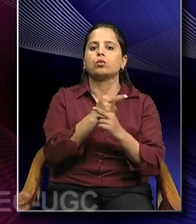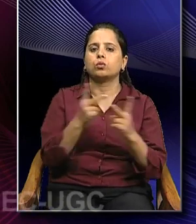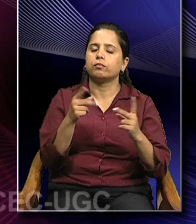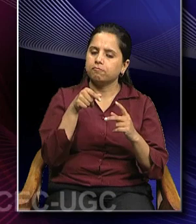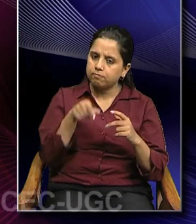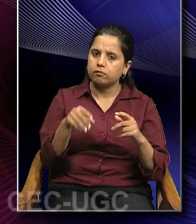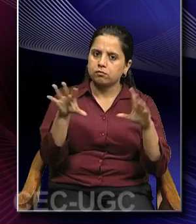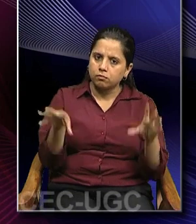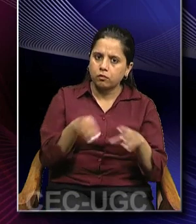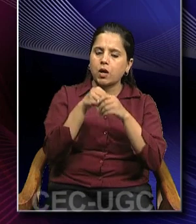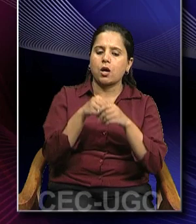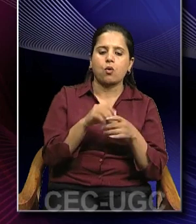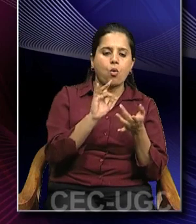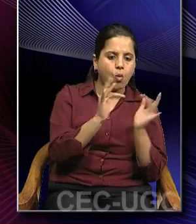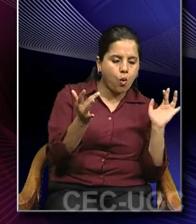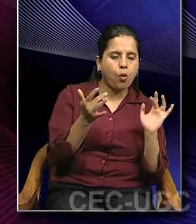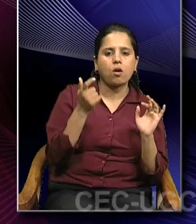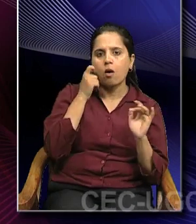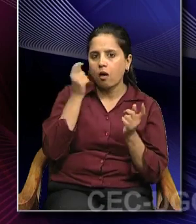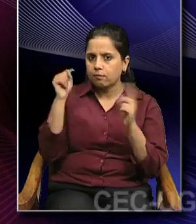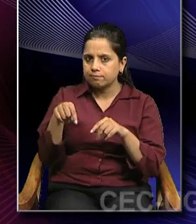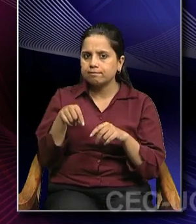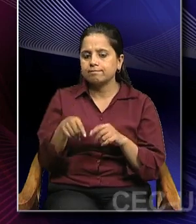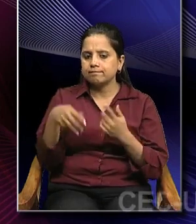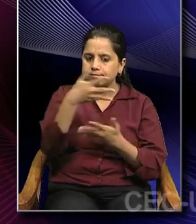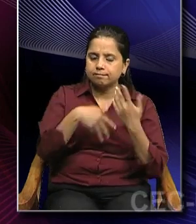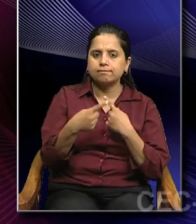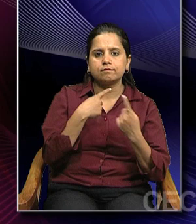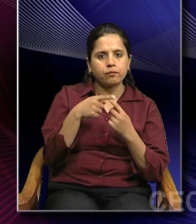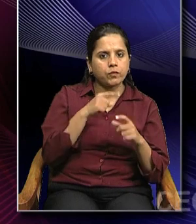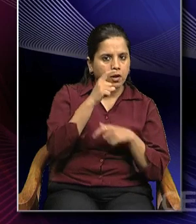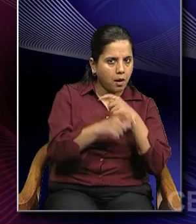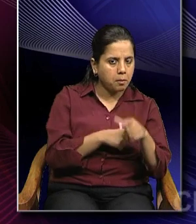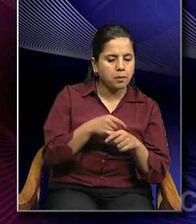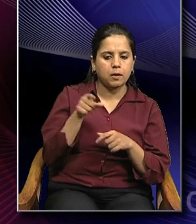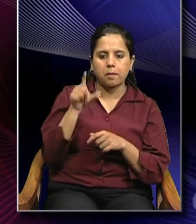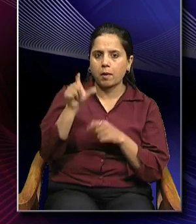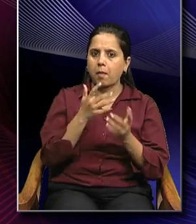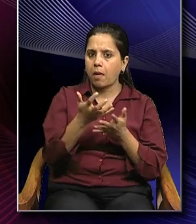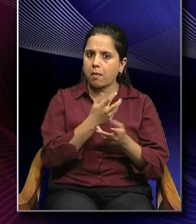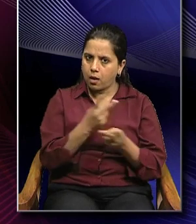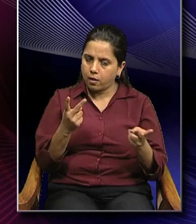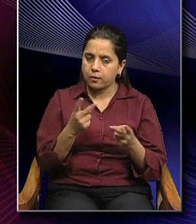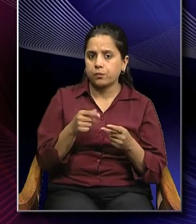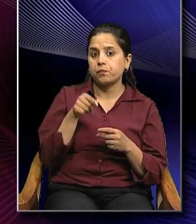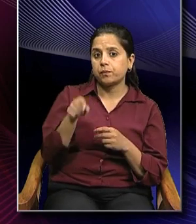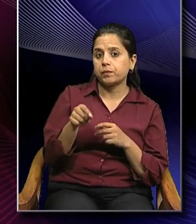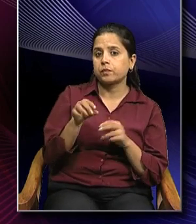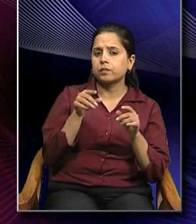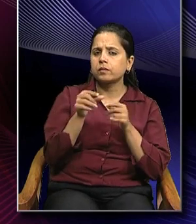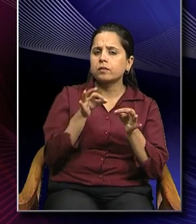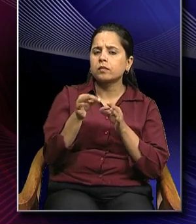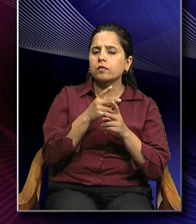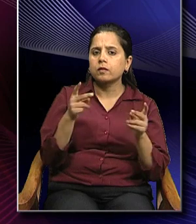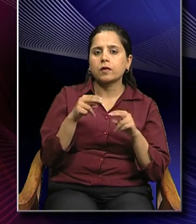the online and offline interaction between the companies and consumers, and this is the definition given by